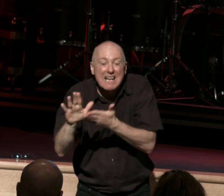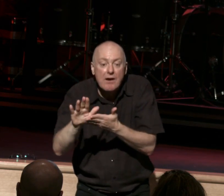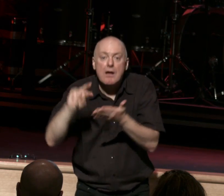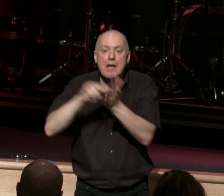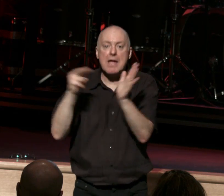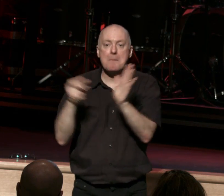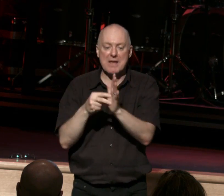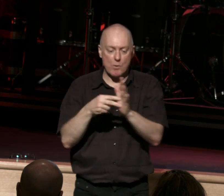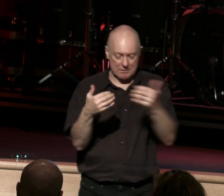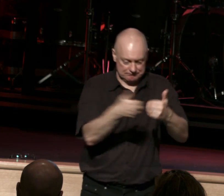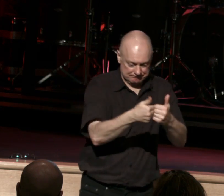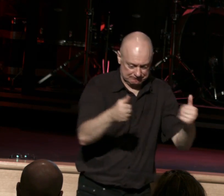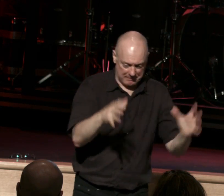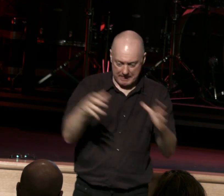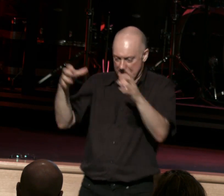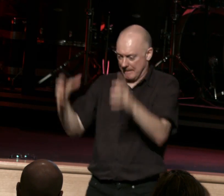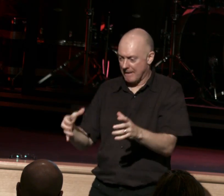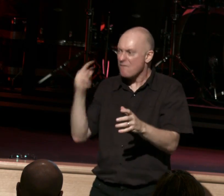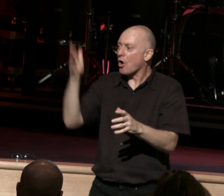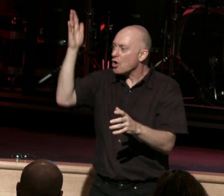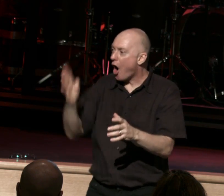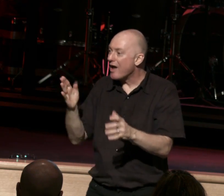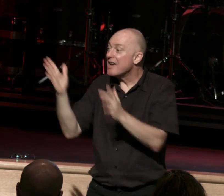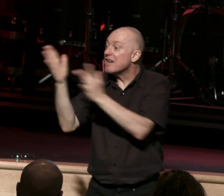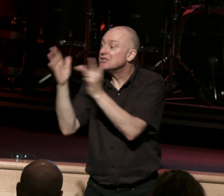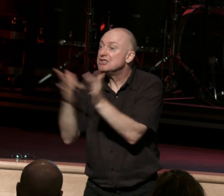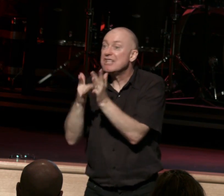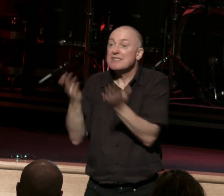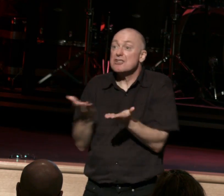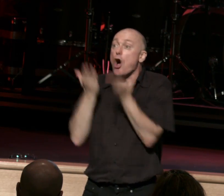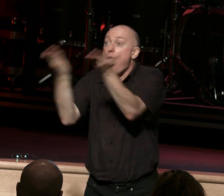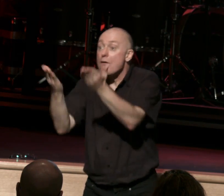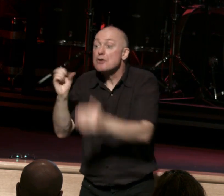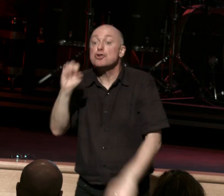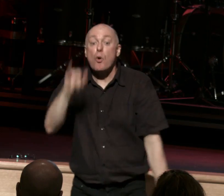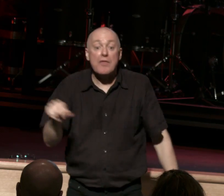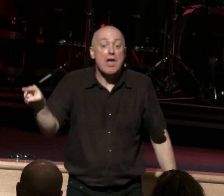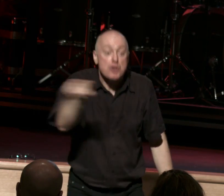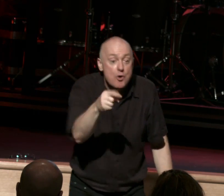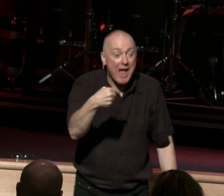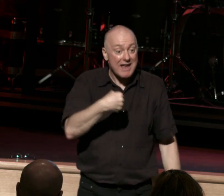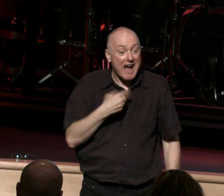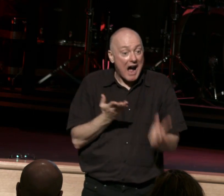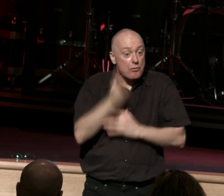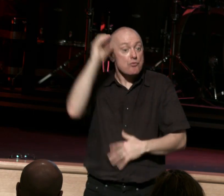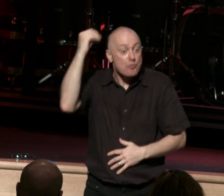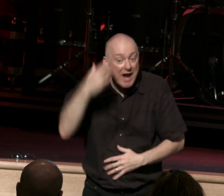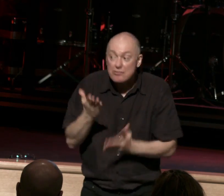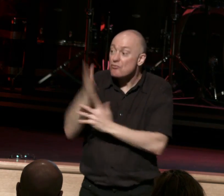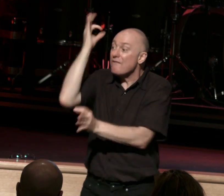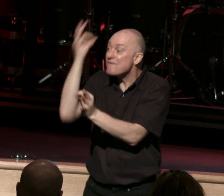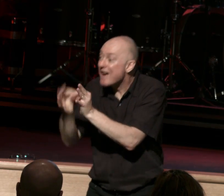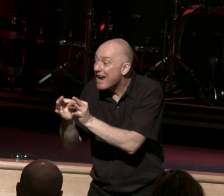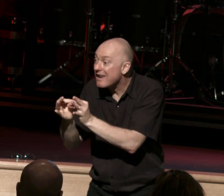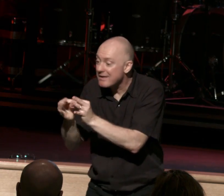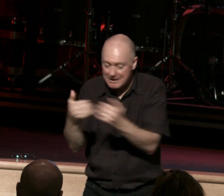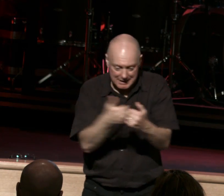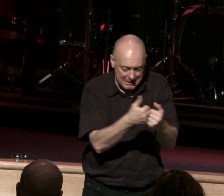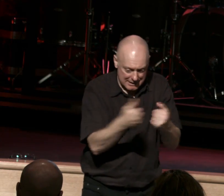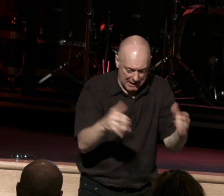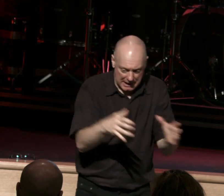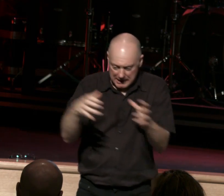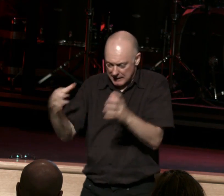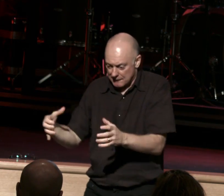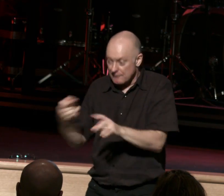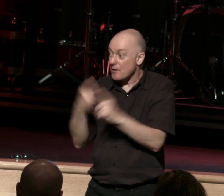sanctified, meaning set apart for God. Jesus was offered that you and I, by grace through faith, would be